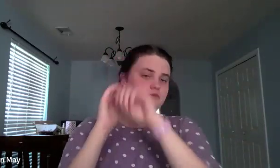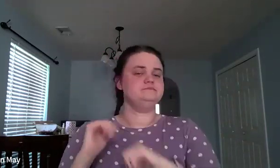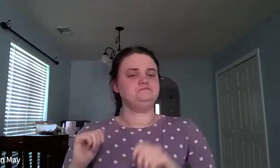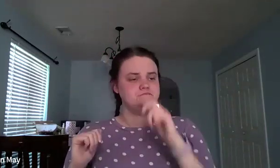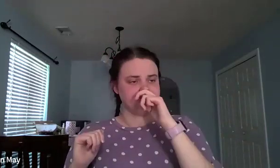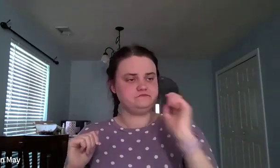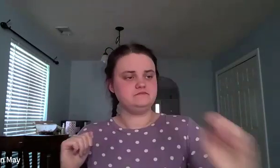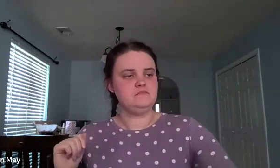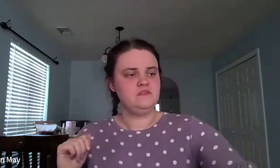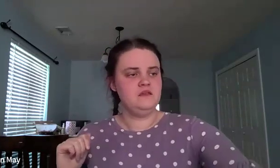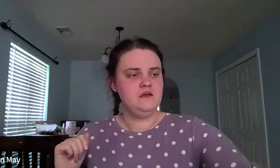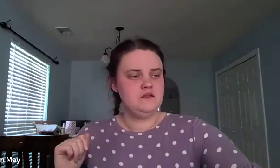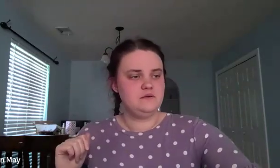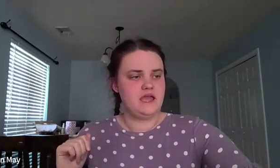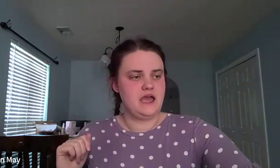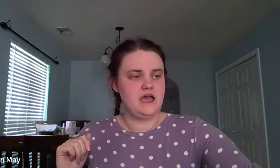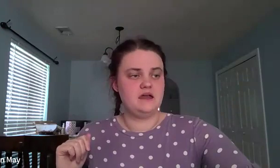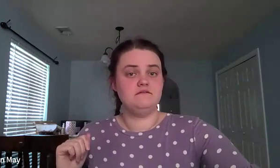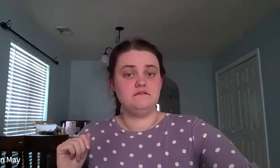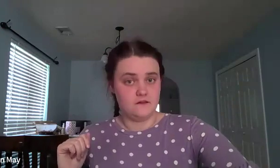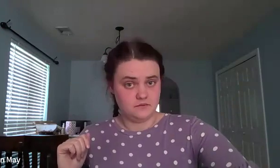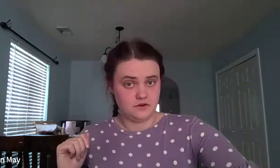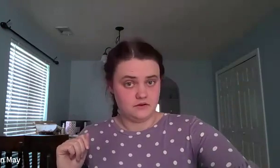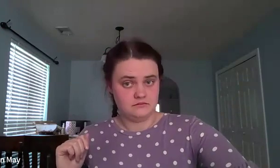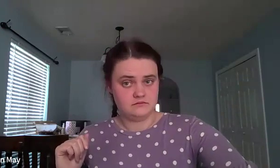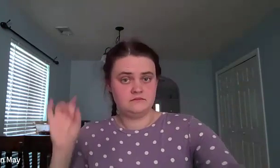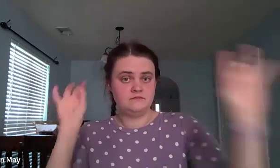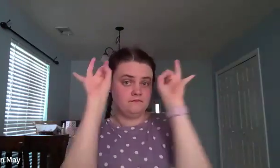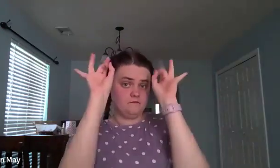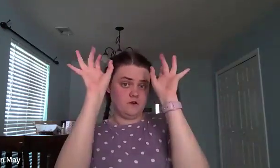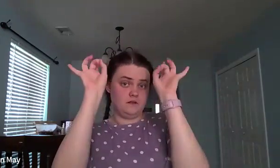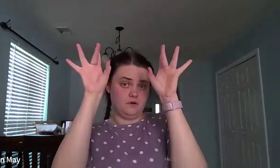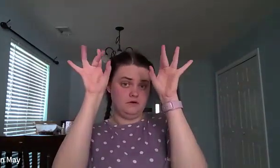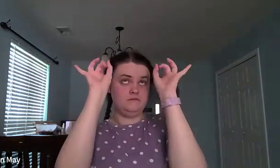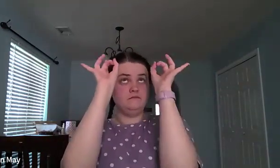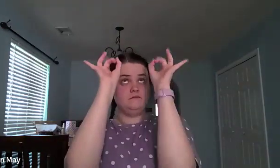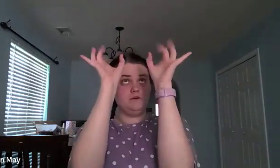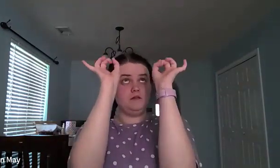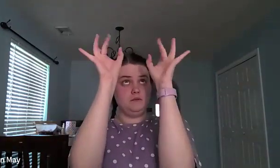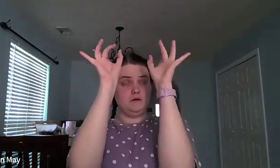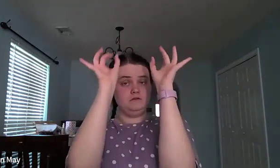basketball. Then we had volleyball, volleyball, volleyball,